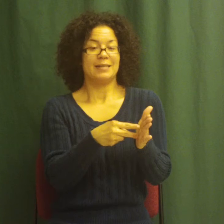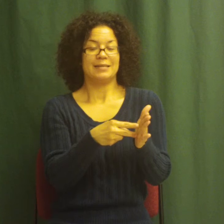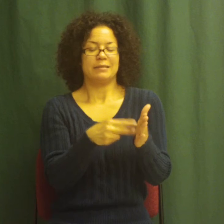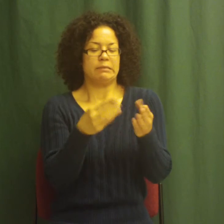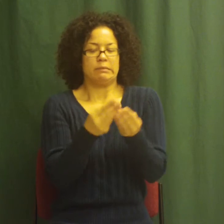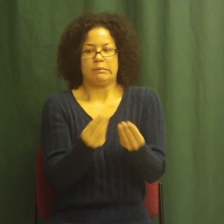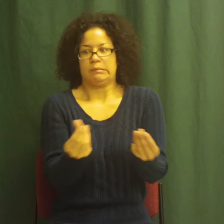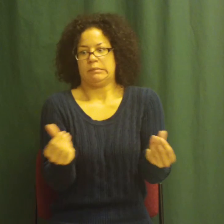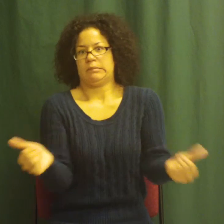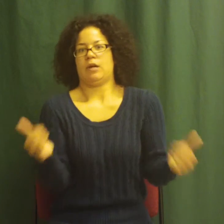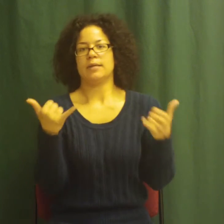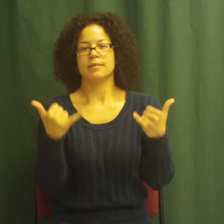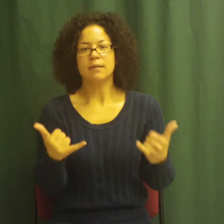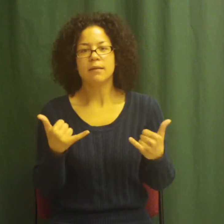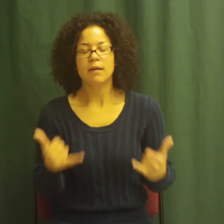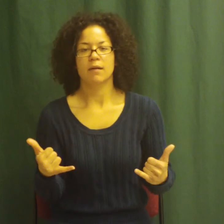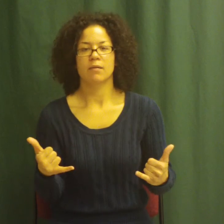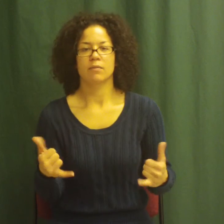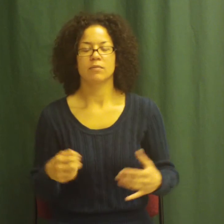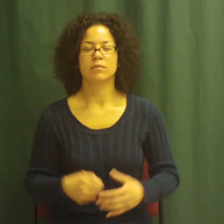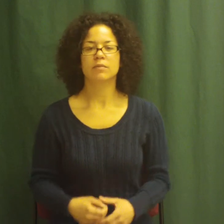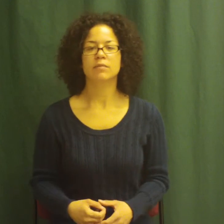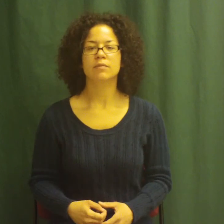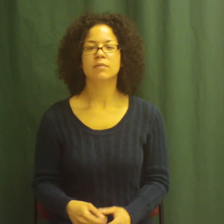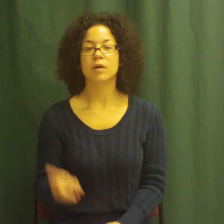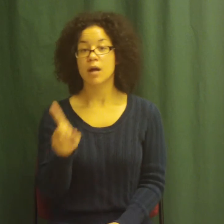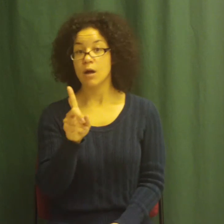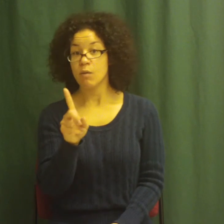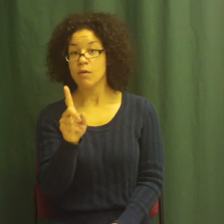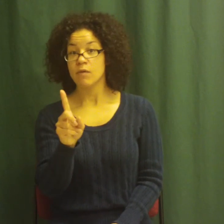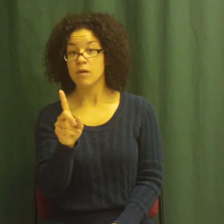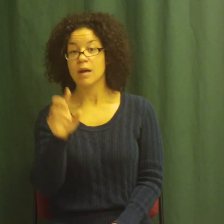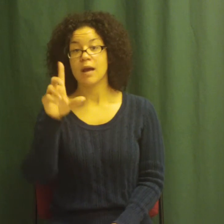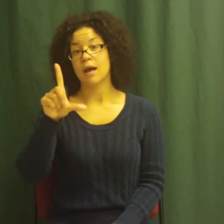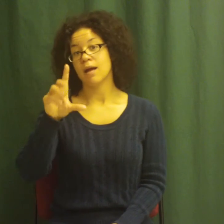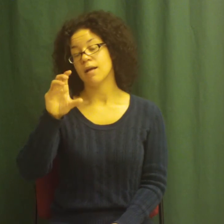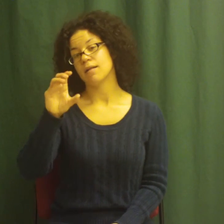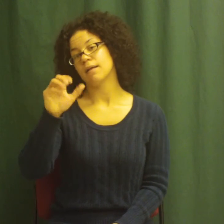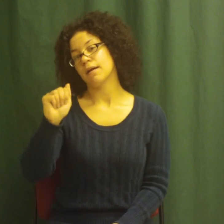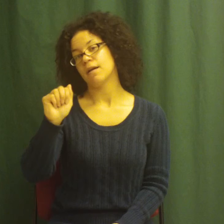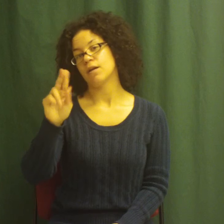cases. However, laug, L-A-U-G,